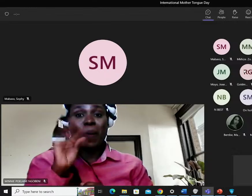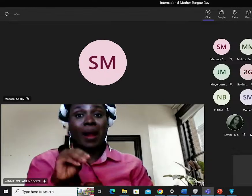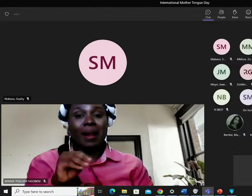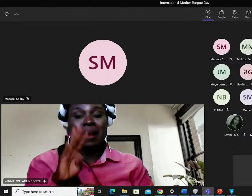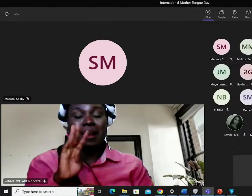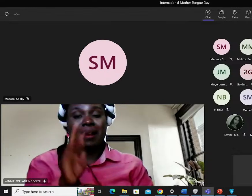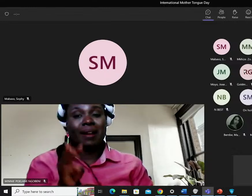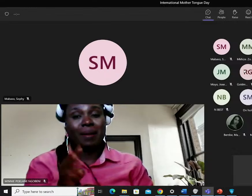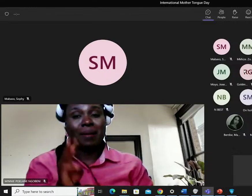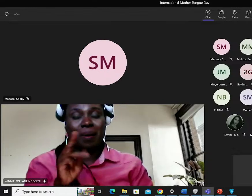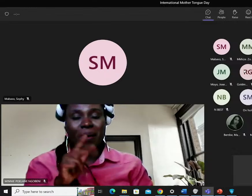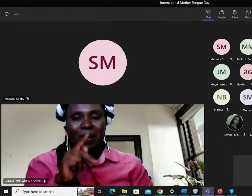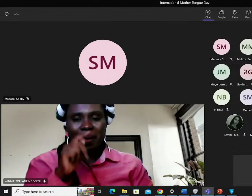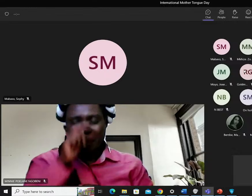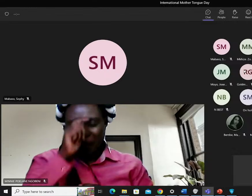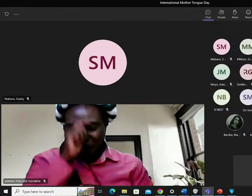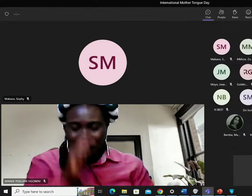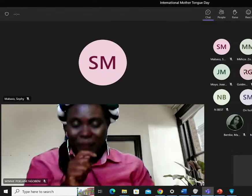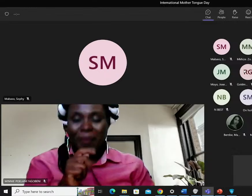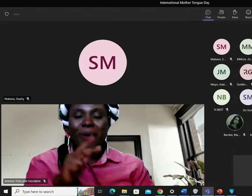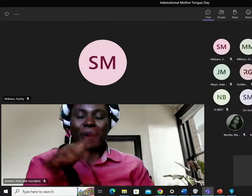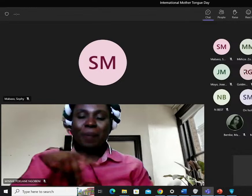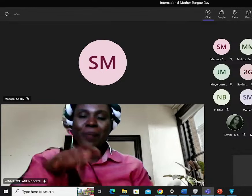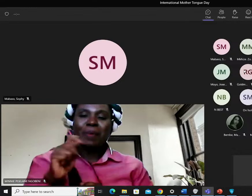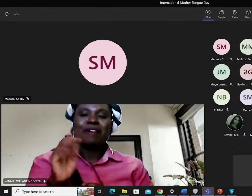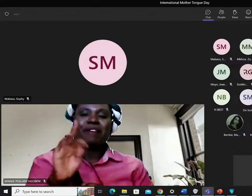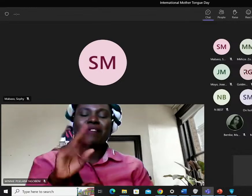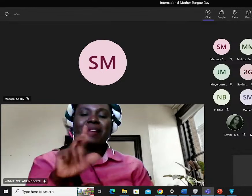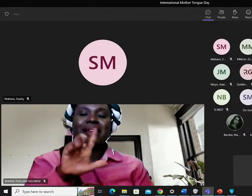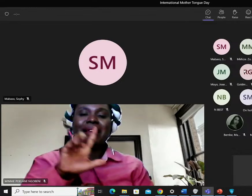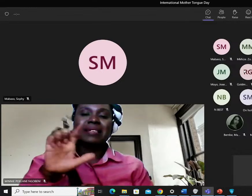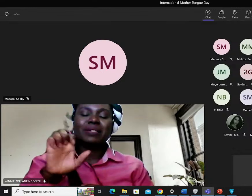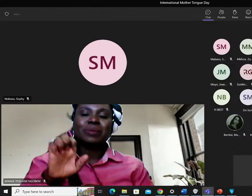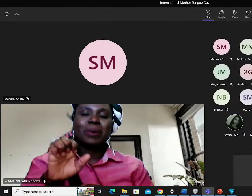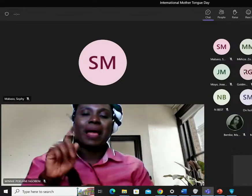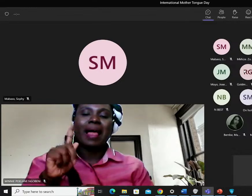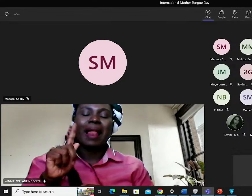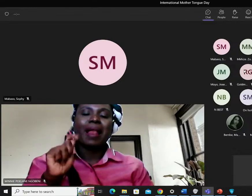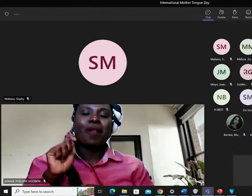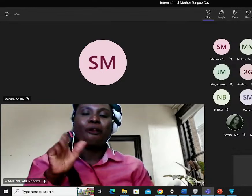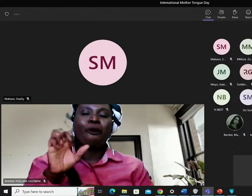Prof. Napiadi Litswalo and